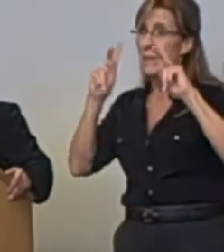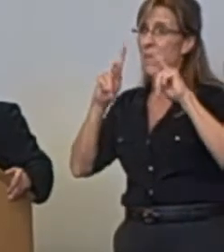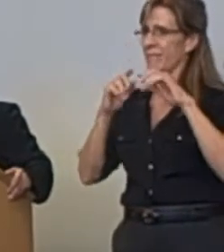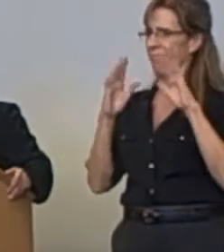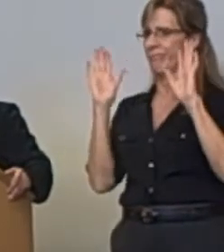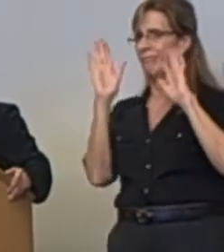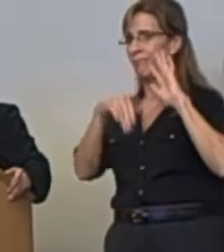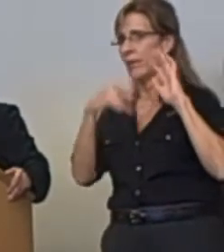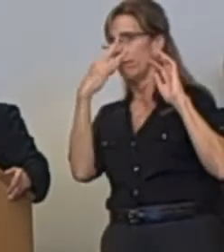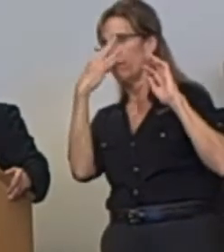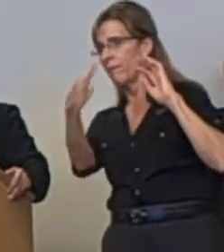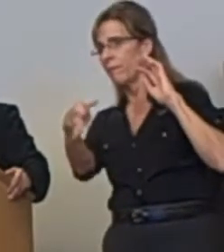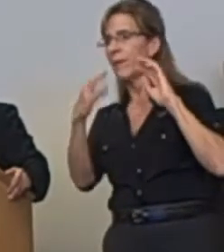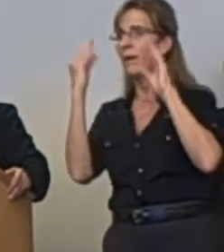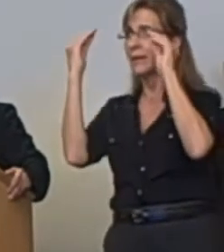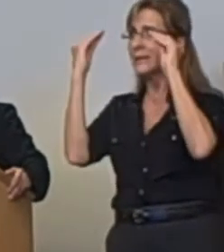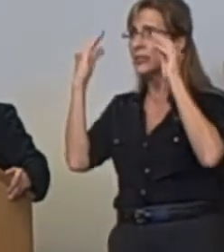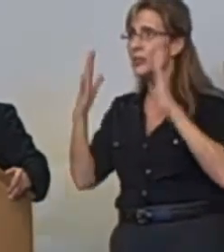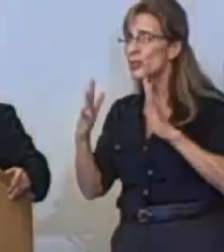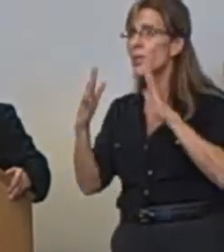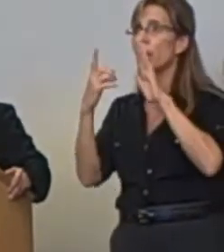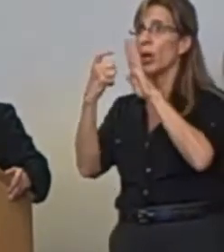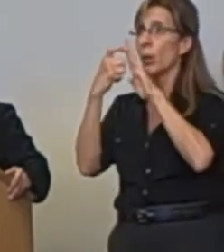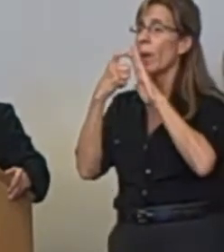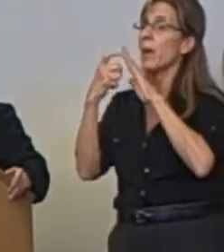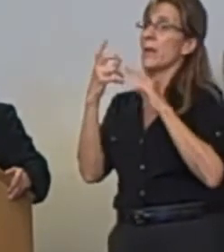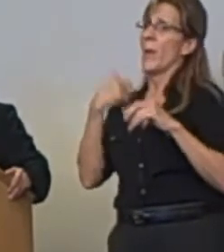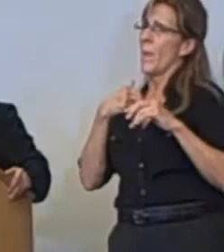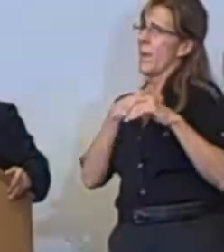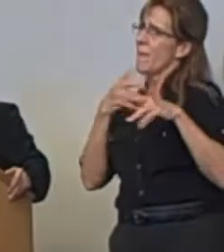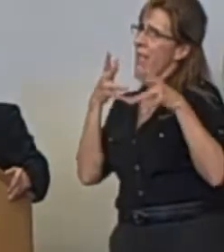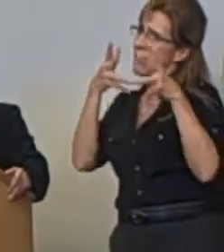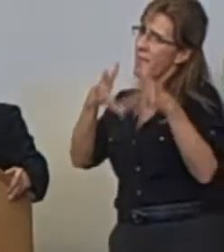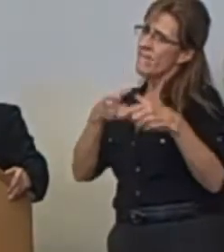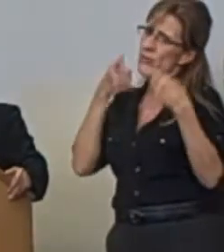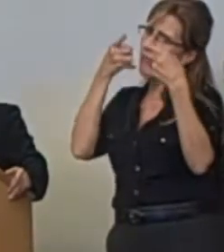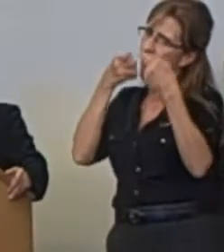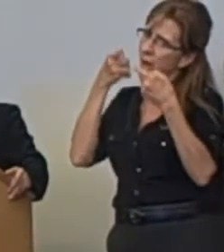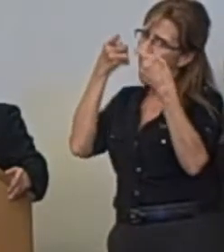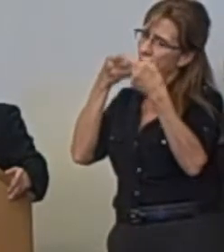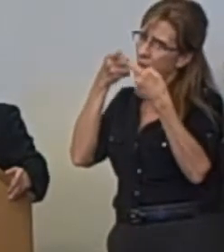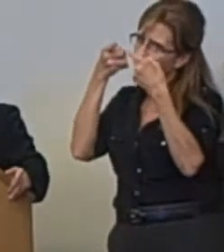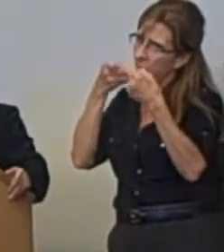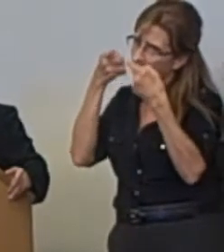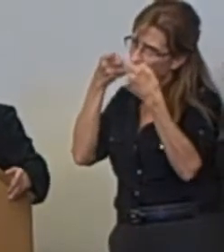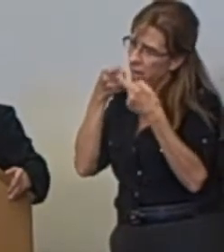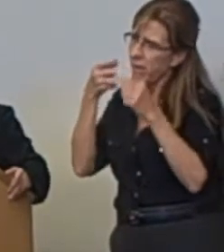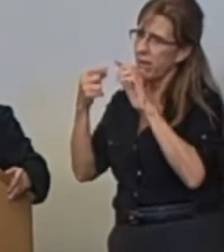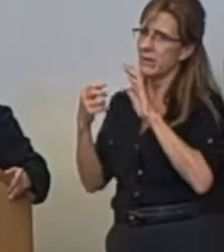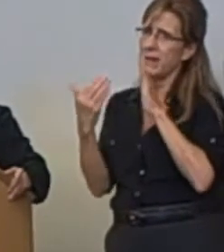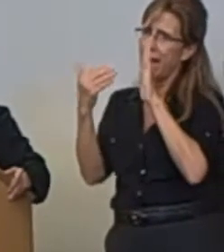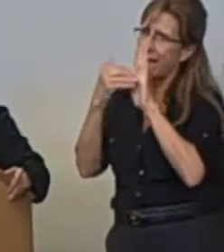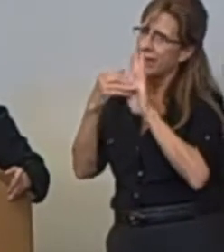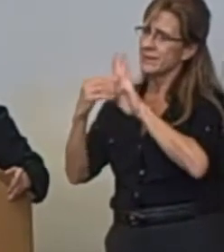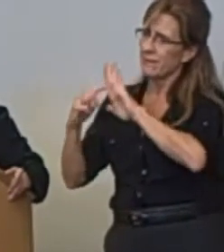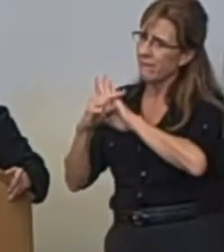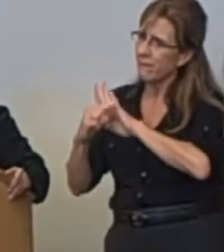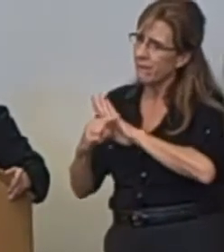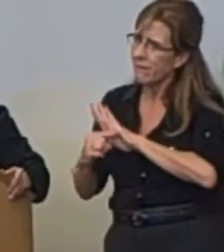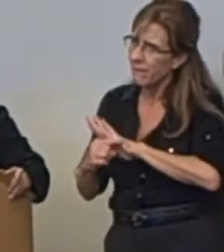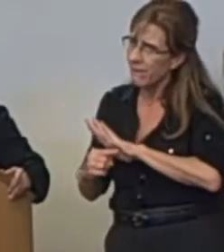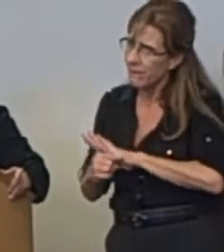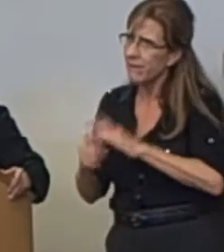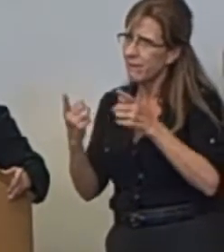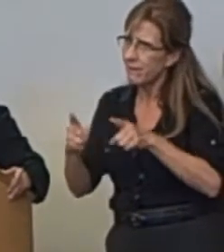methods required. We've been left struggling against the odds, trying to help our